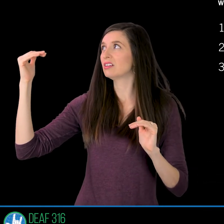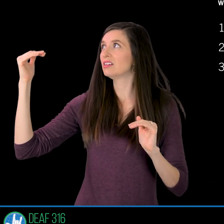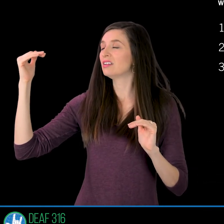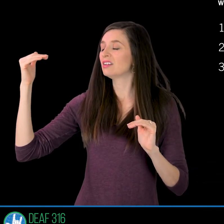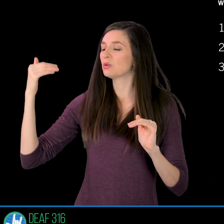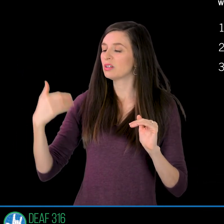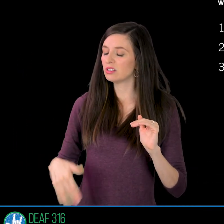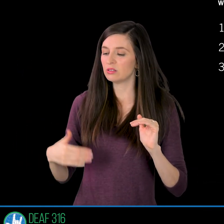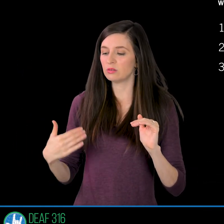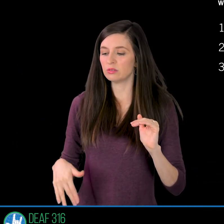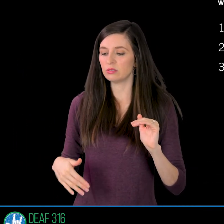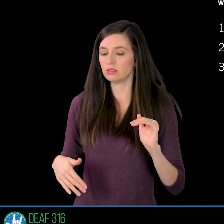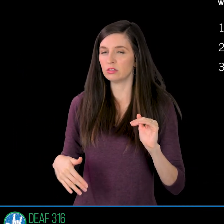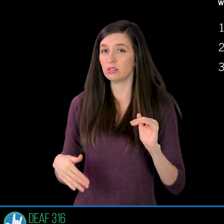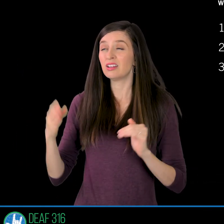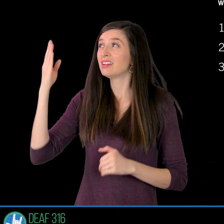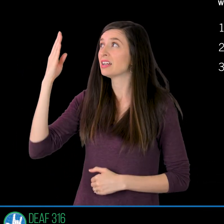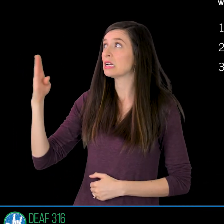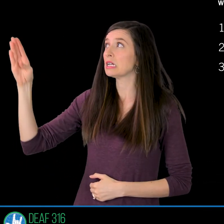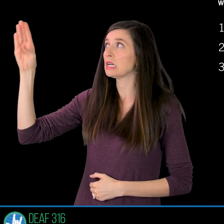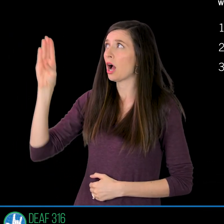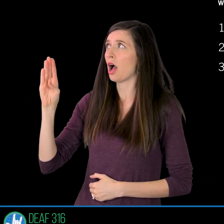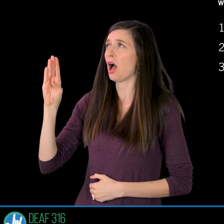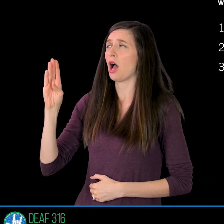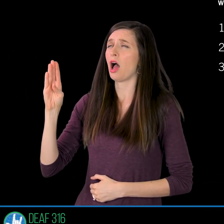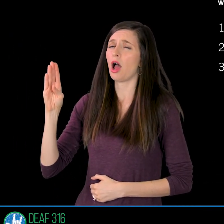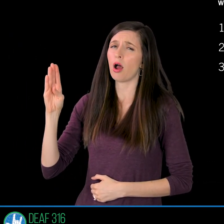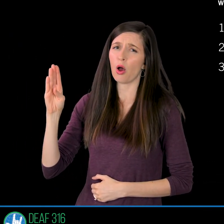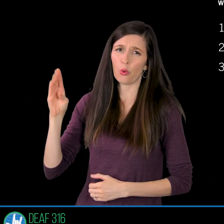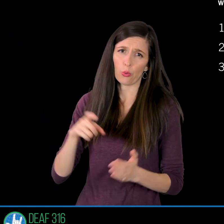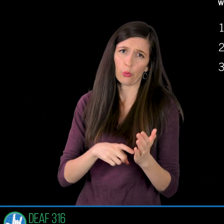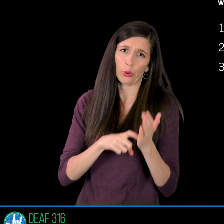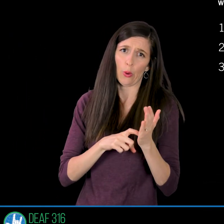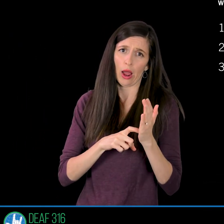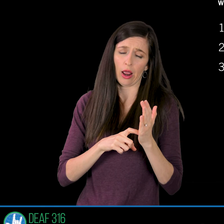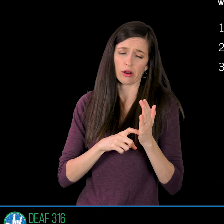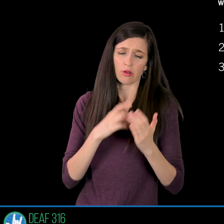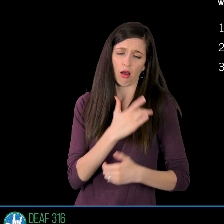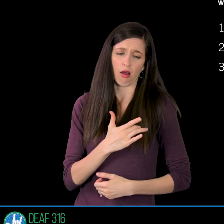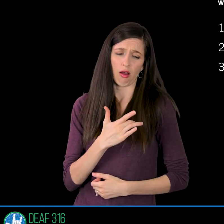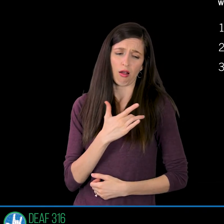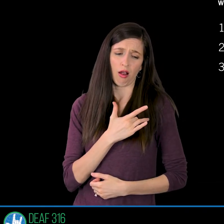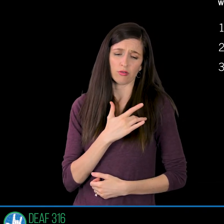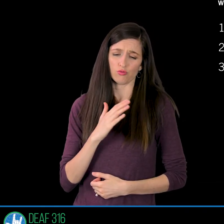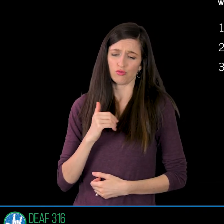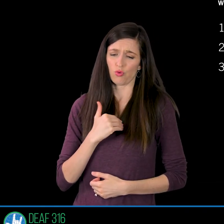duty that God made us for. God deserves